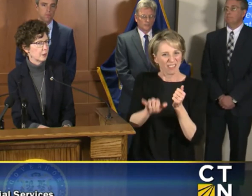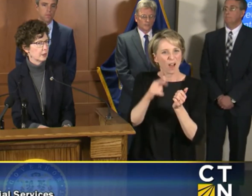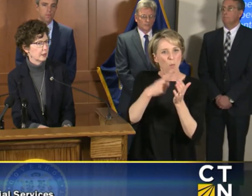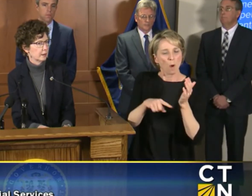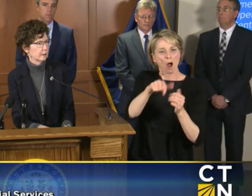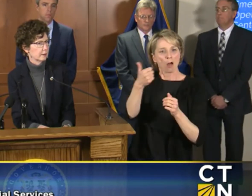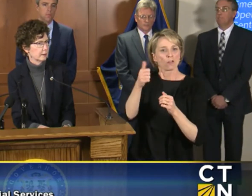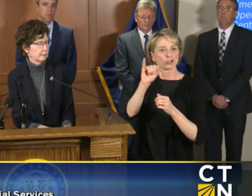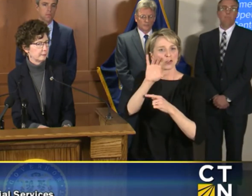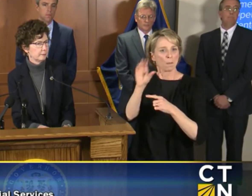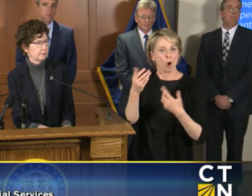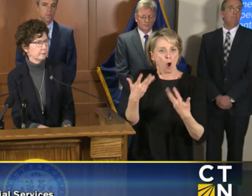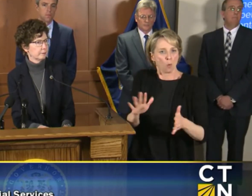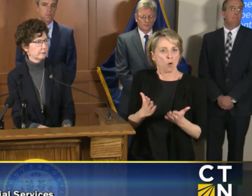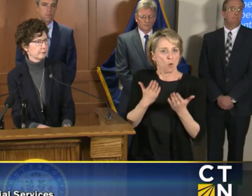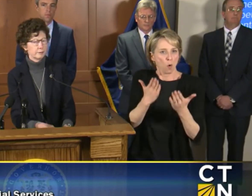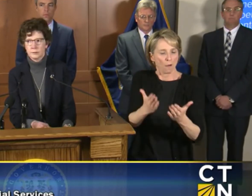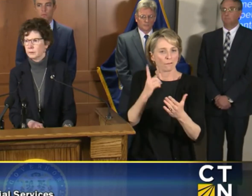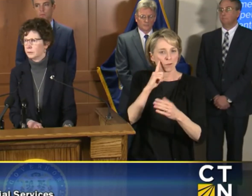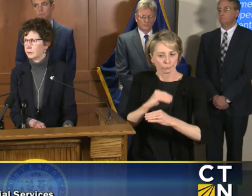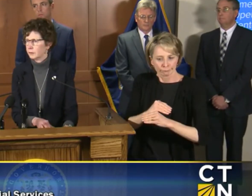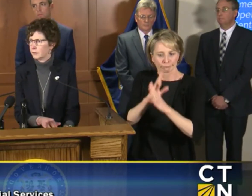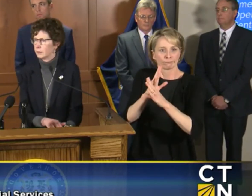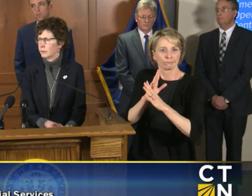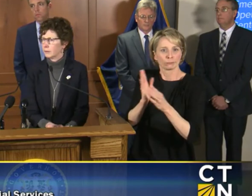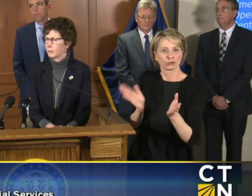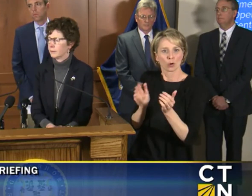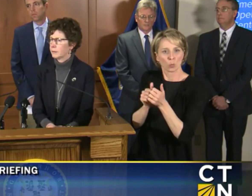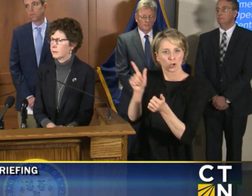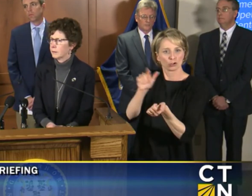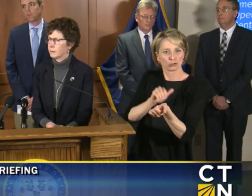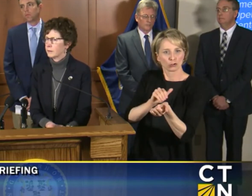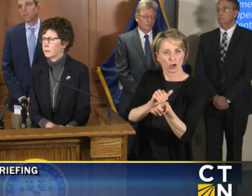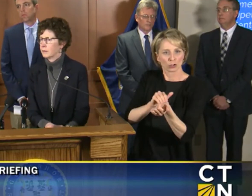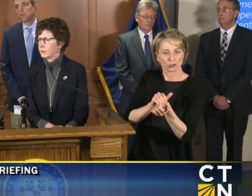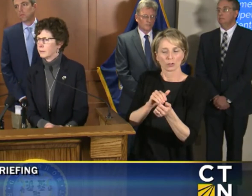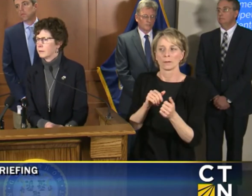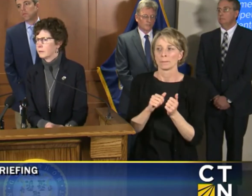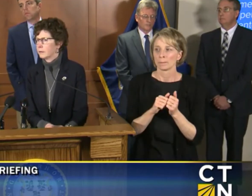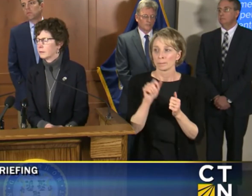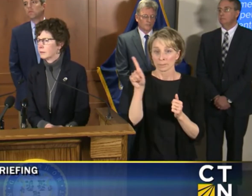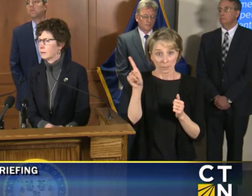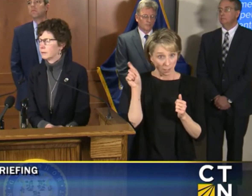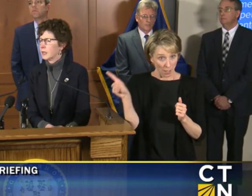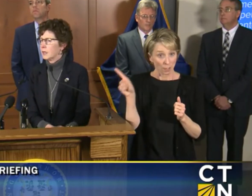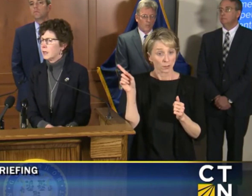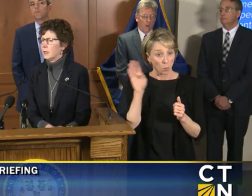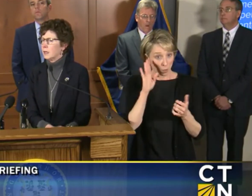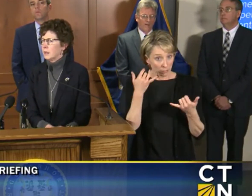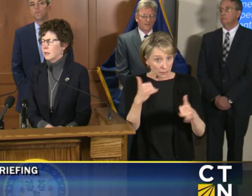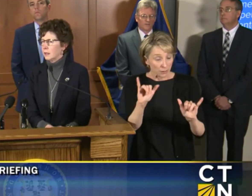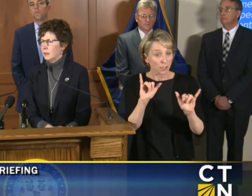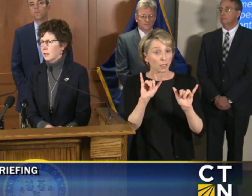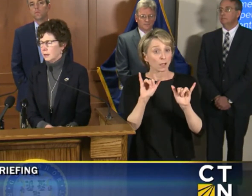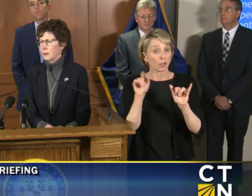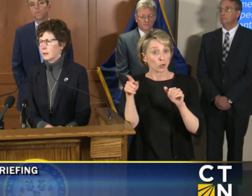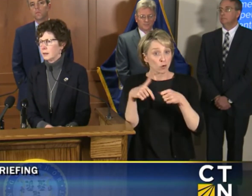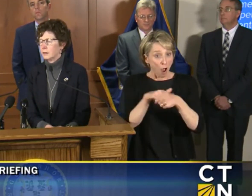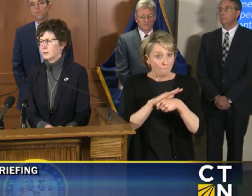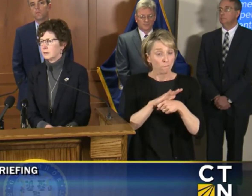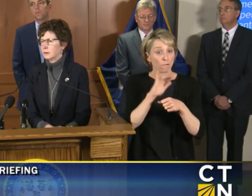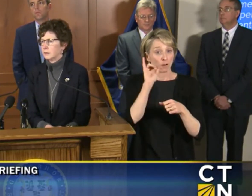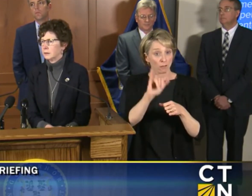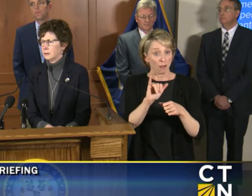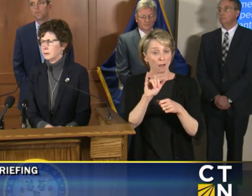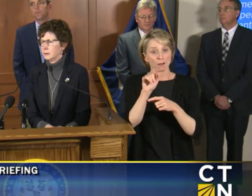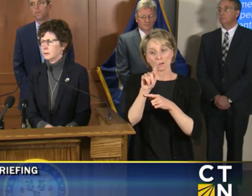commercial market. And would you consider continuing to cover it past this? Is there